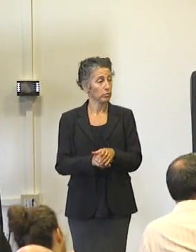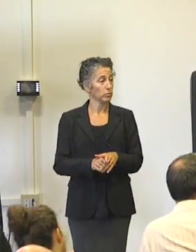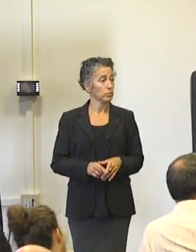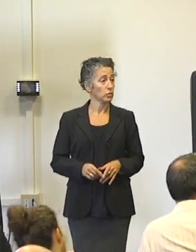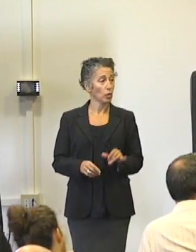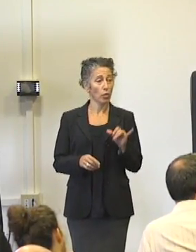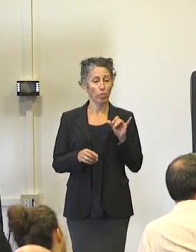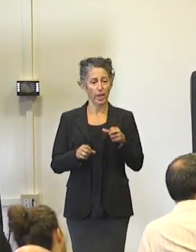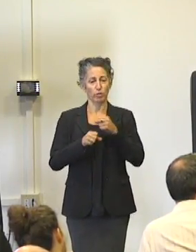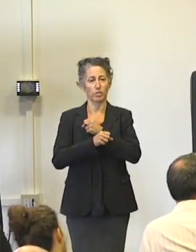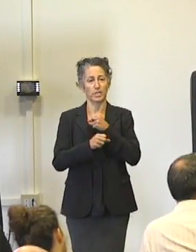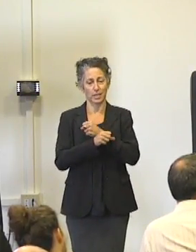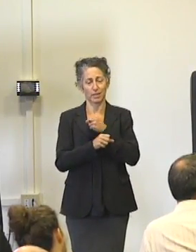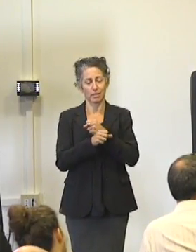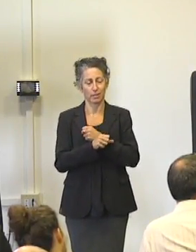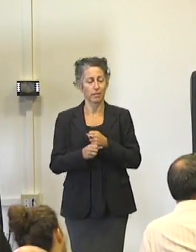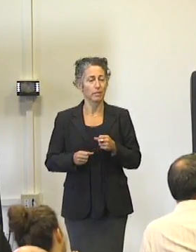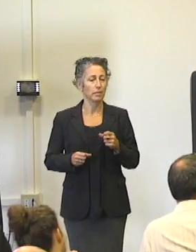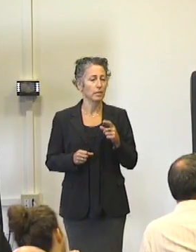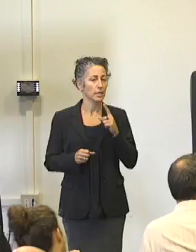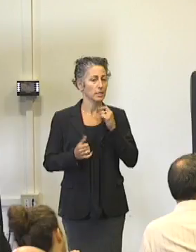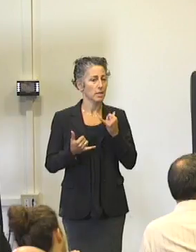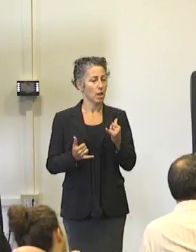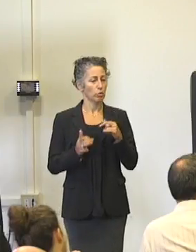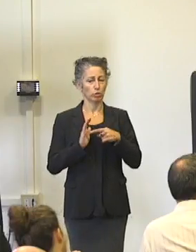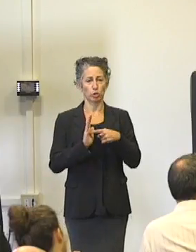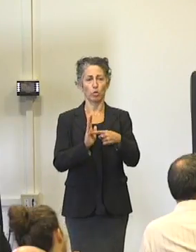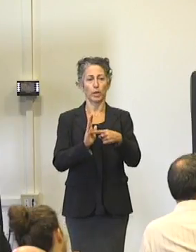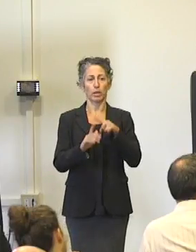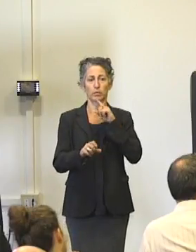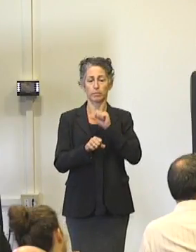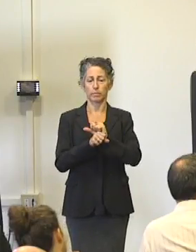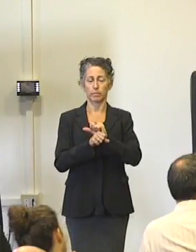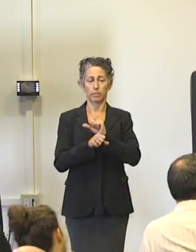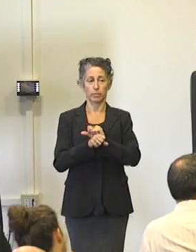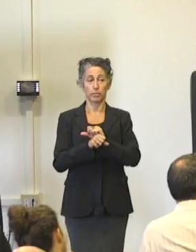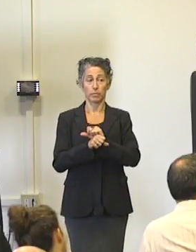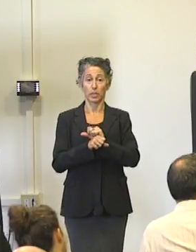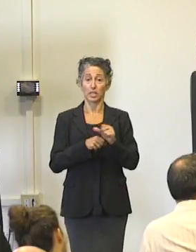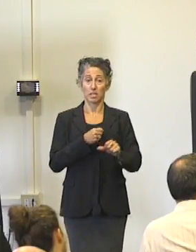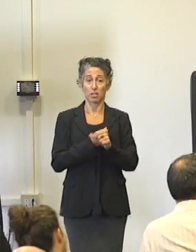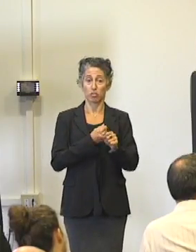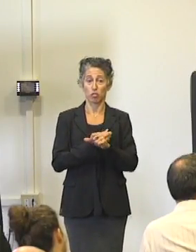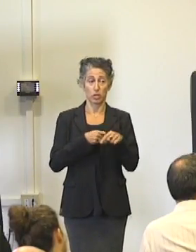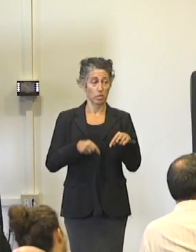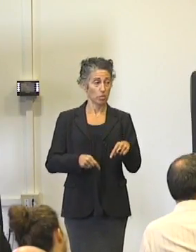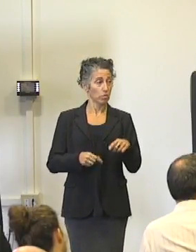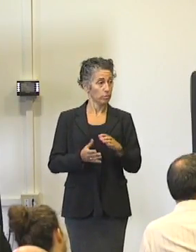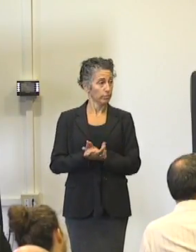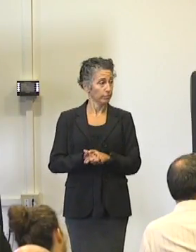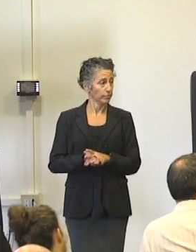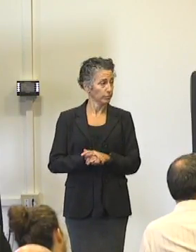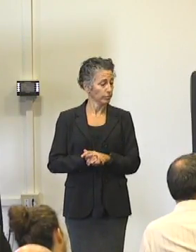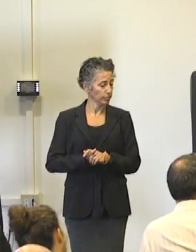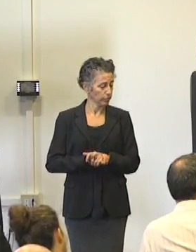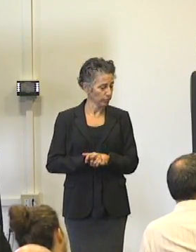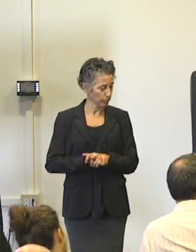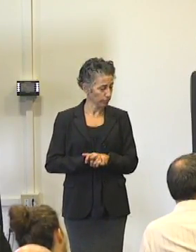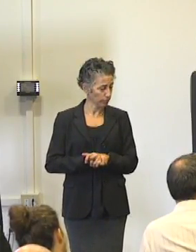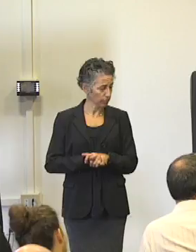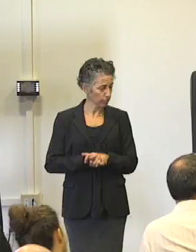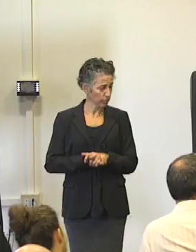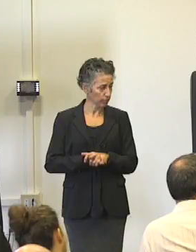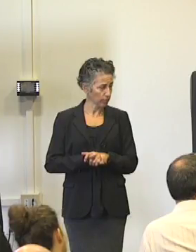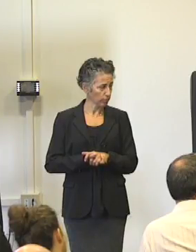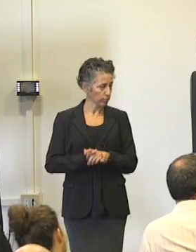heuristic calcifying into something that is I think, really menacing our politics today. I'm